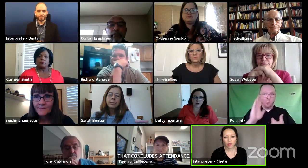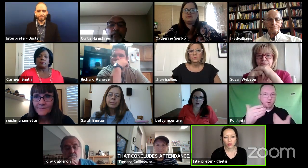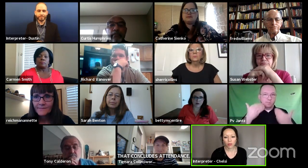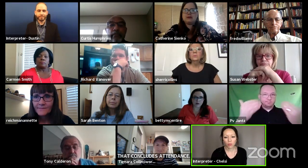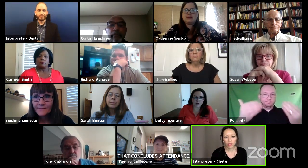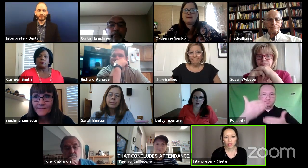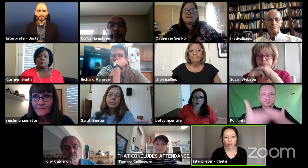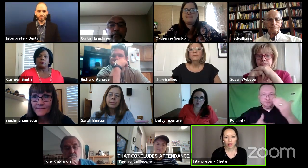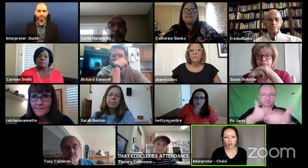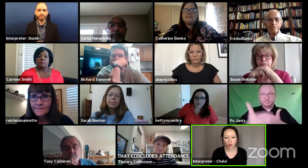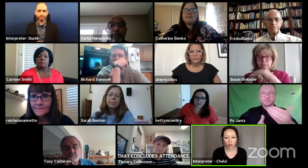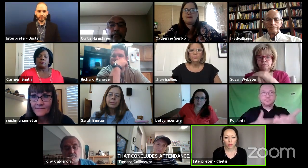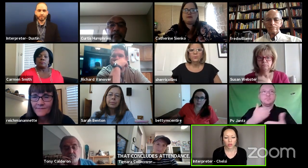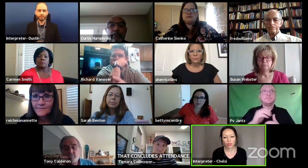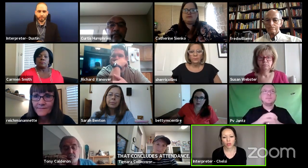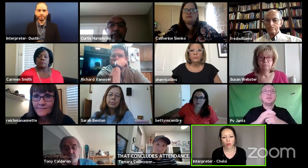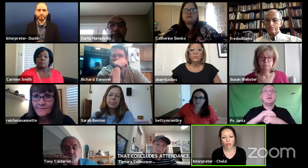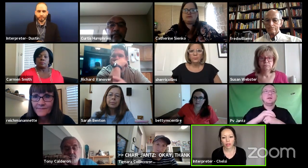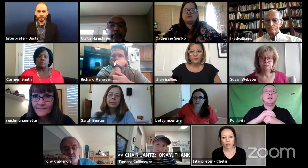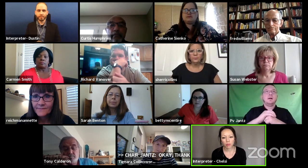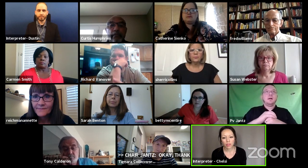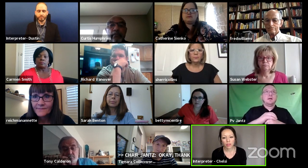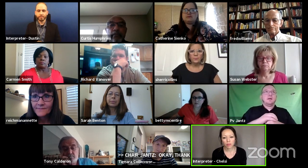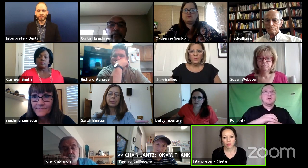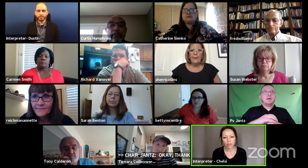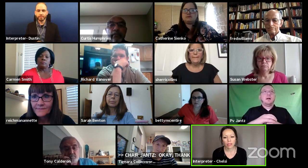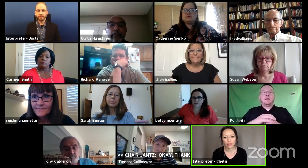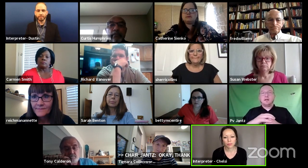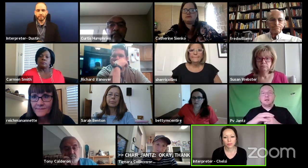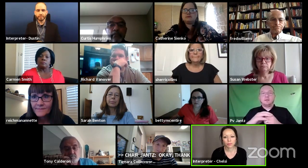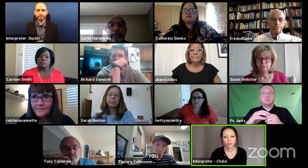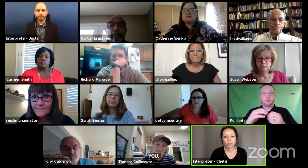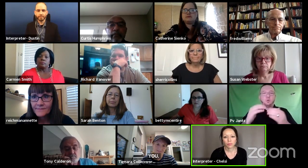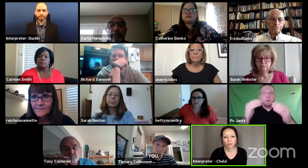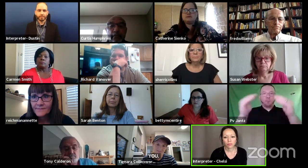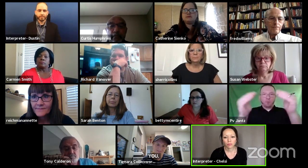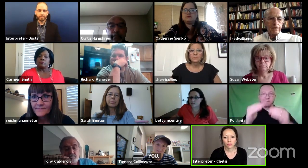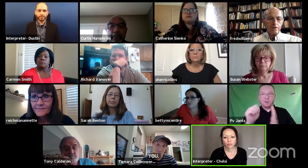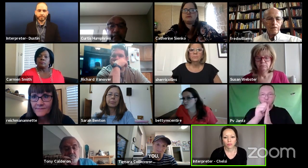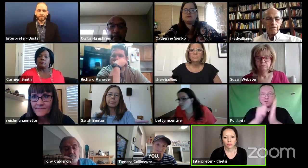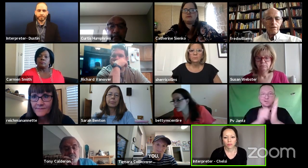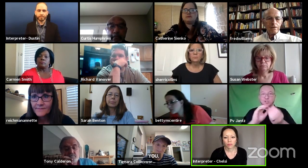Okay, thank you. We have a quorum, so we're going to go ahead and proceed with the meeting.